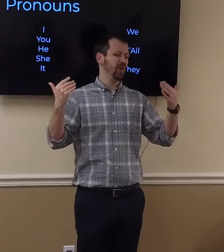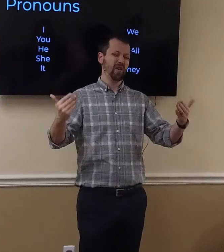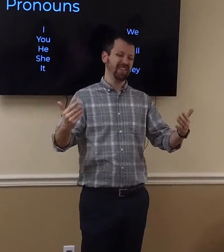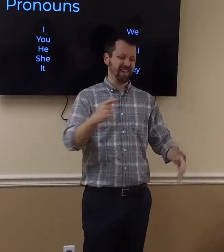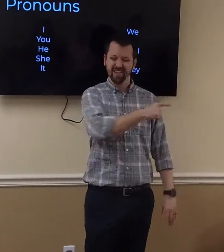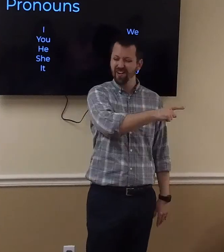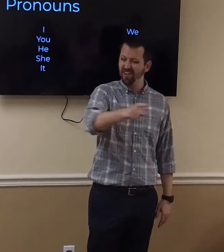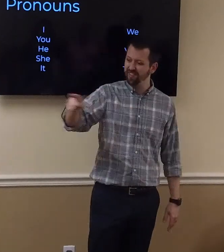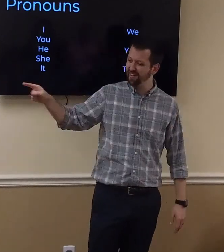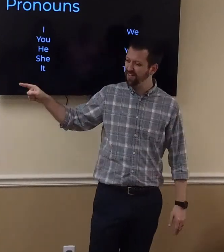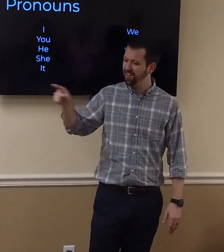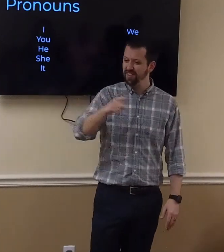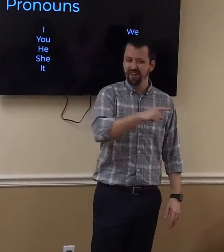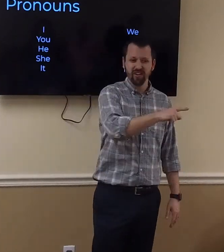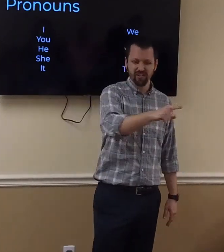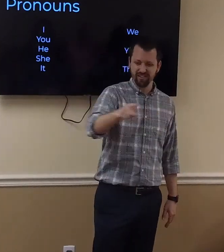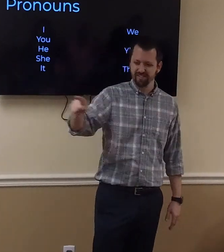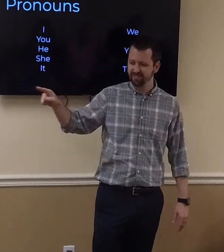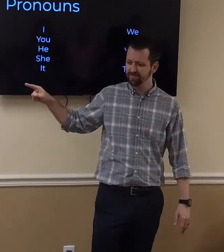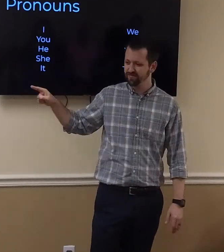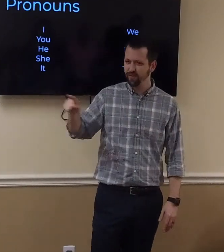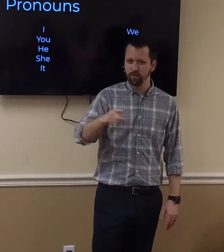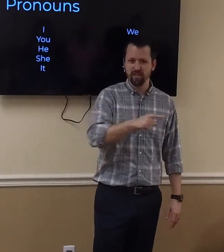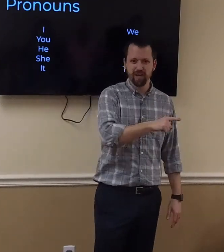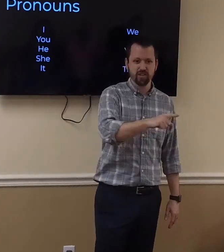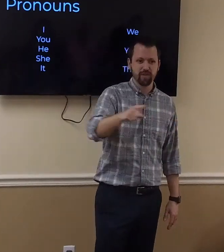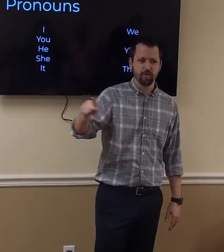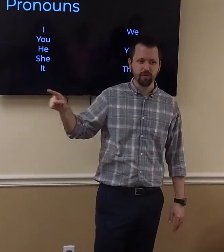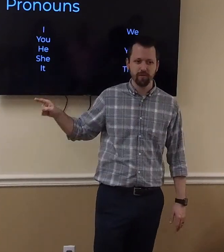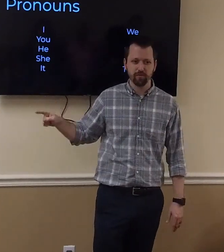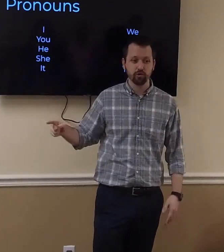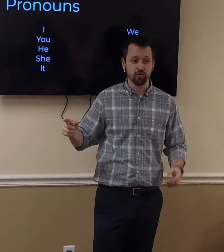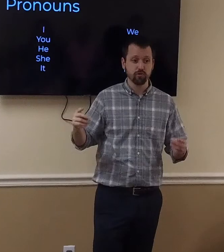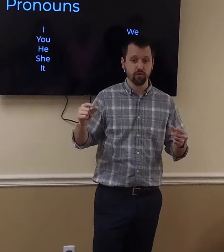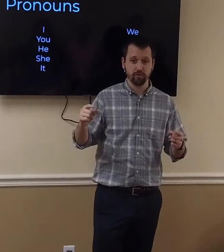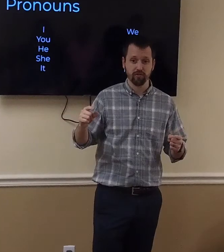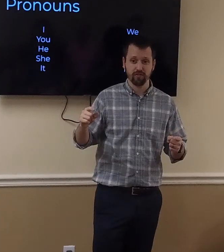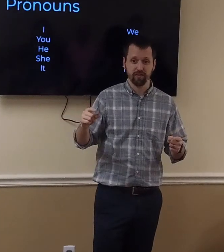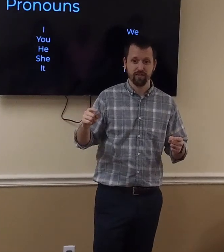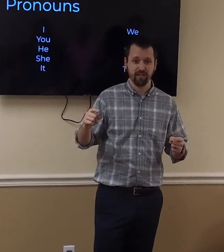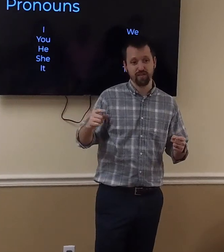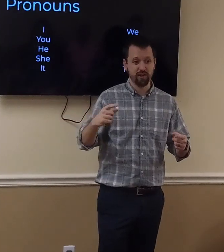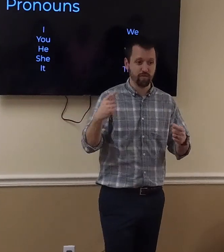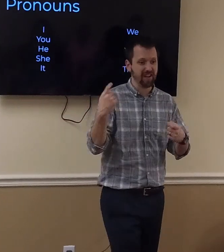with it. Y'all. Y'all. For my Spanish people, vosotros. At least if you're in Spain.